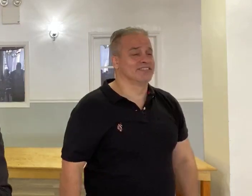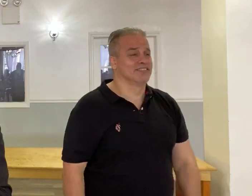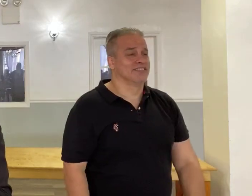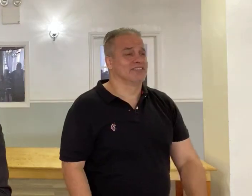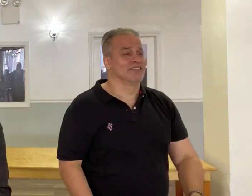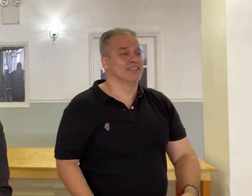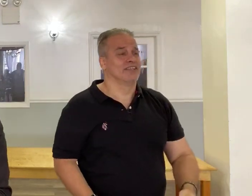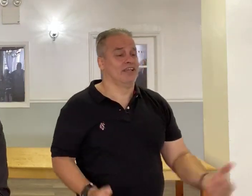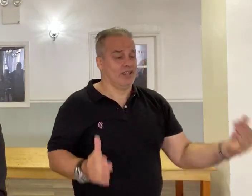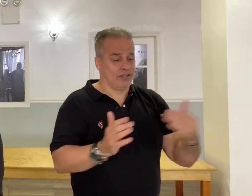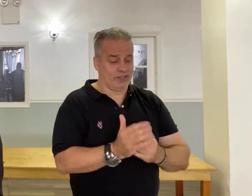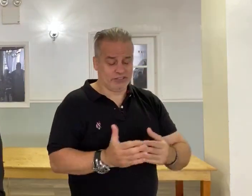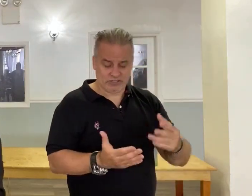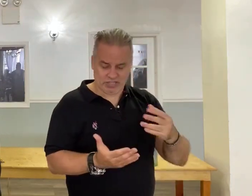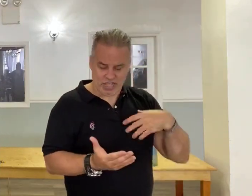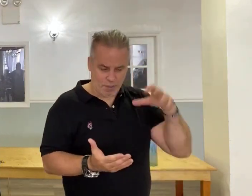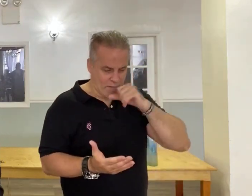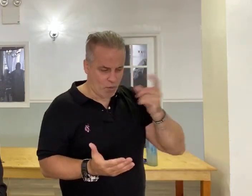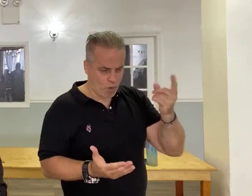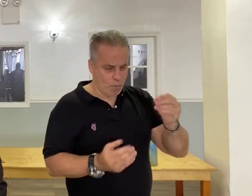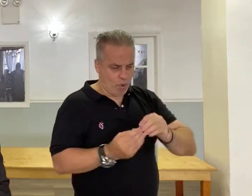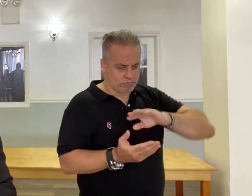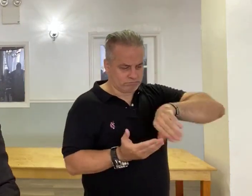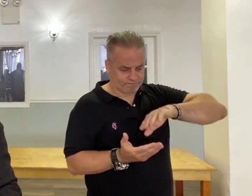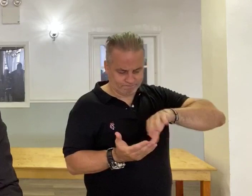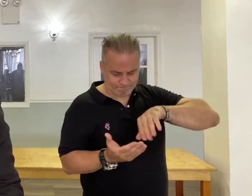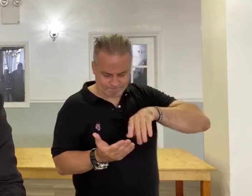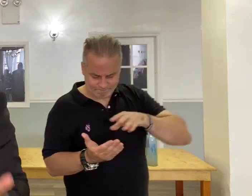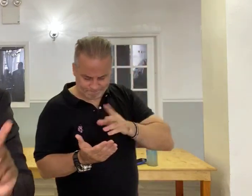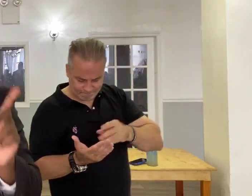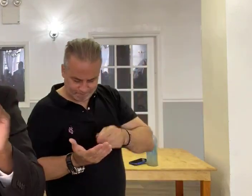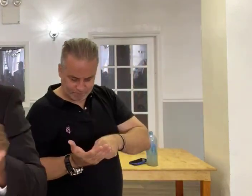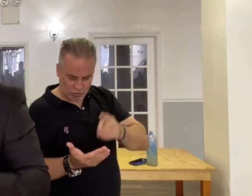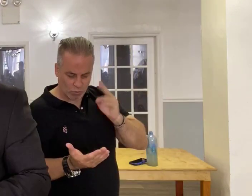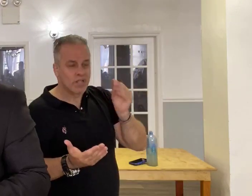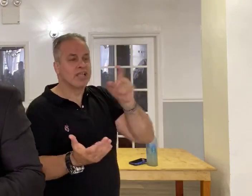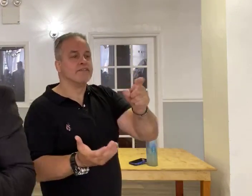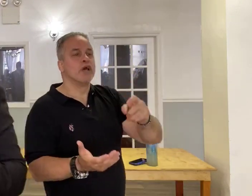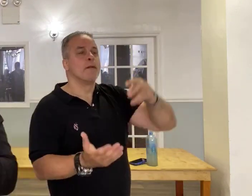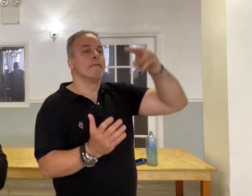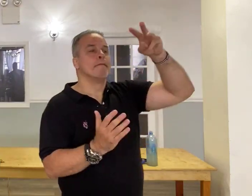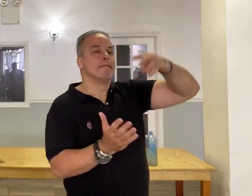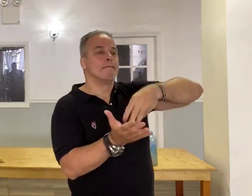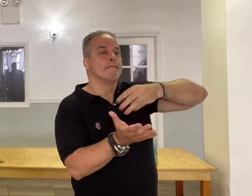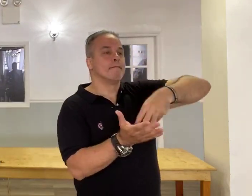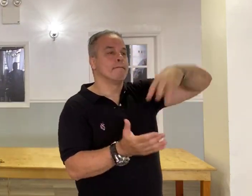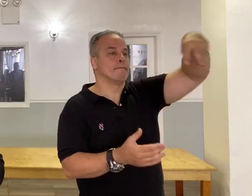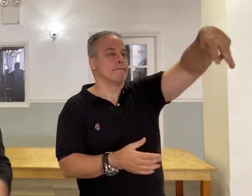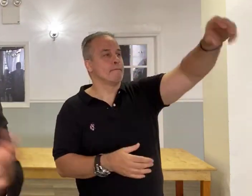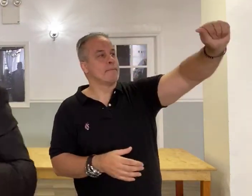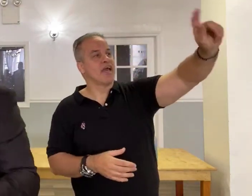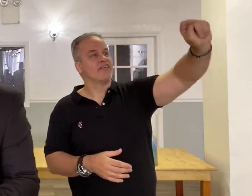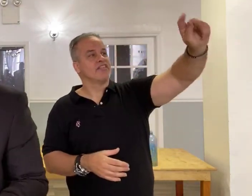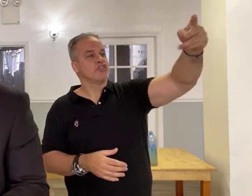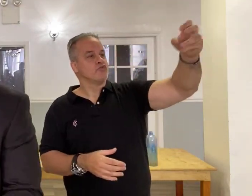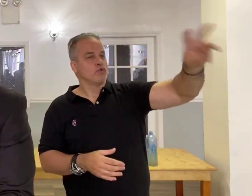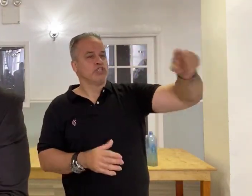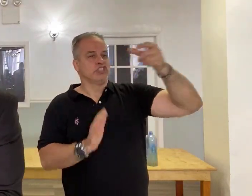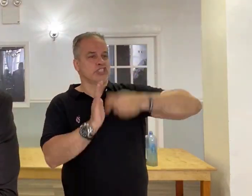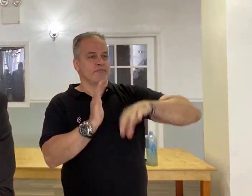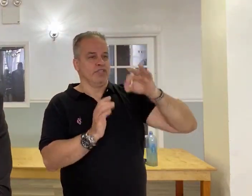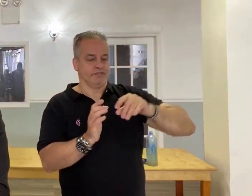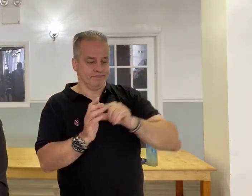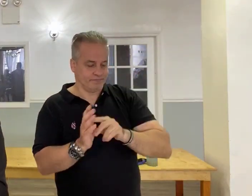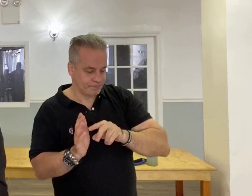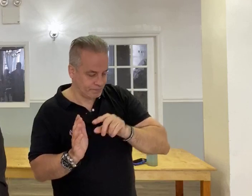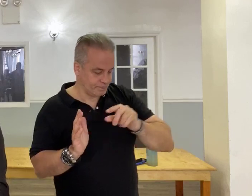scripture that I said I was going to skip that I have to give you this morning. Look at Matthew chapter 19. So just a couple